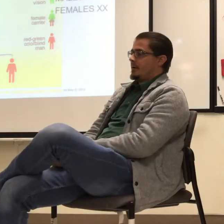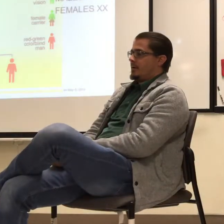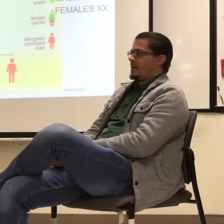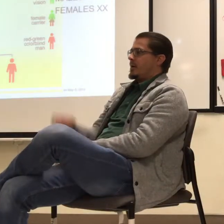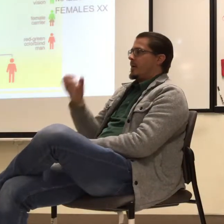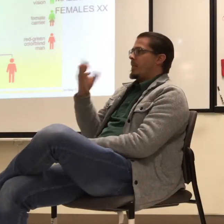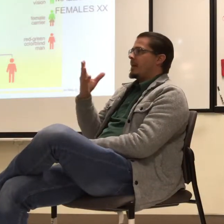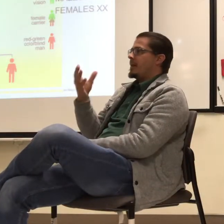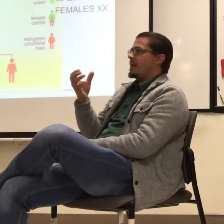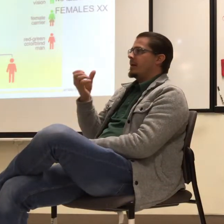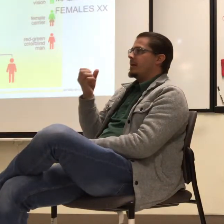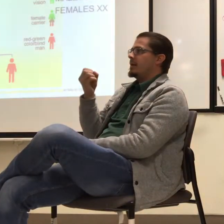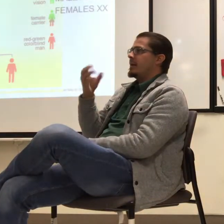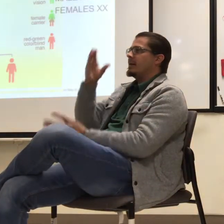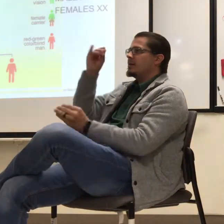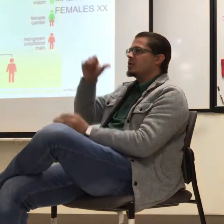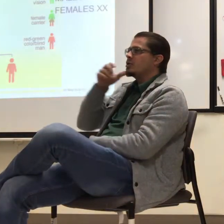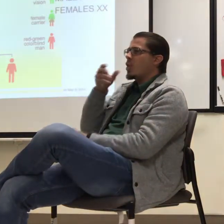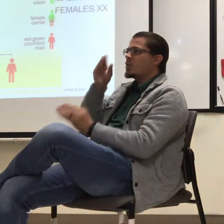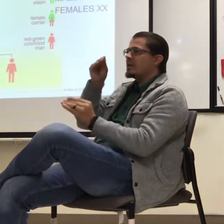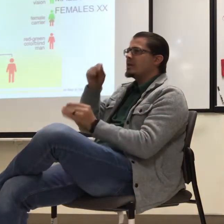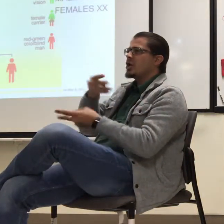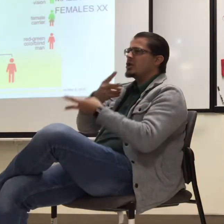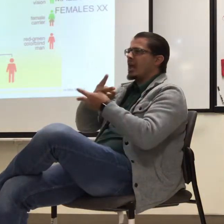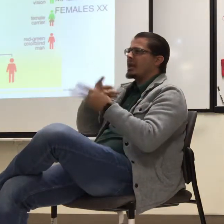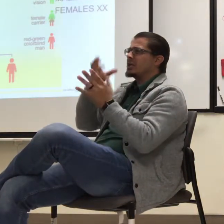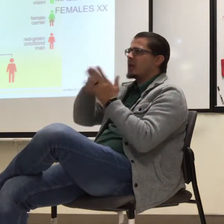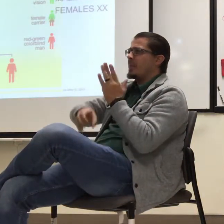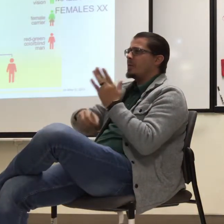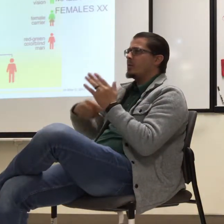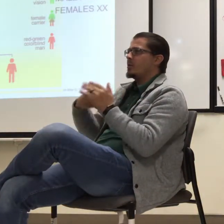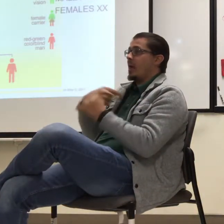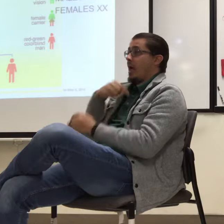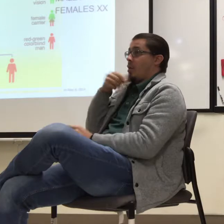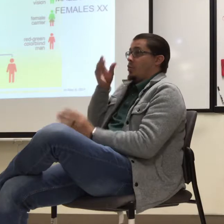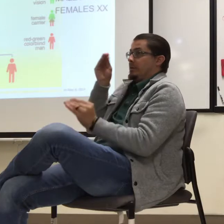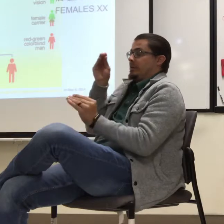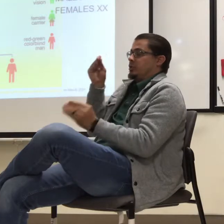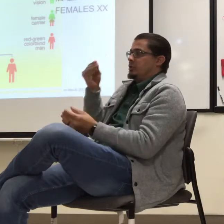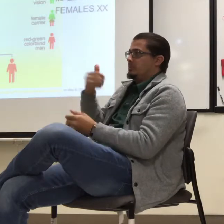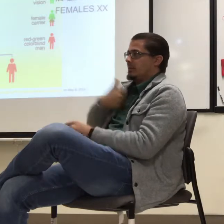Many of us don't teach the genetics chapter. Well, I guess I'm just talking about myself. I don't teach it.